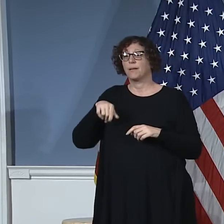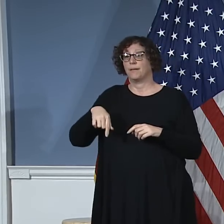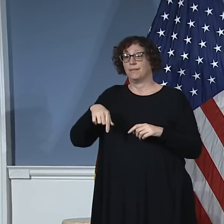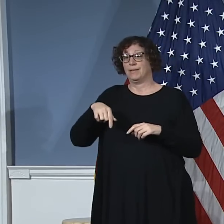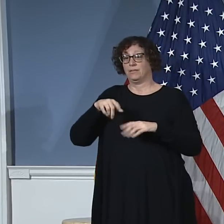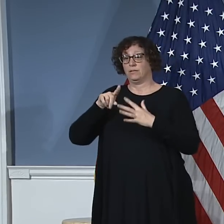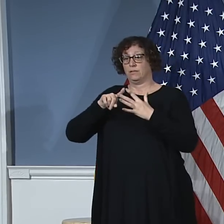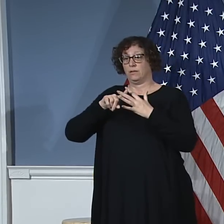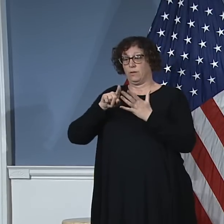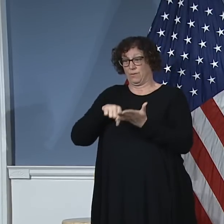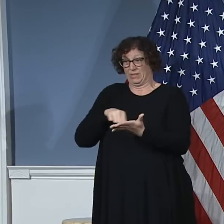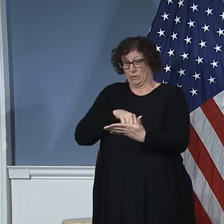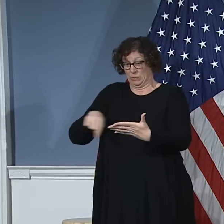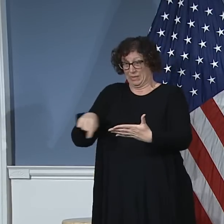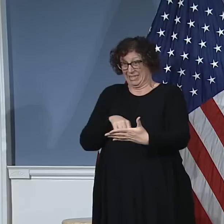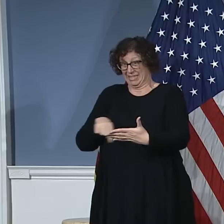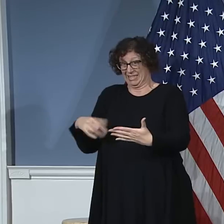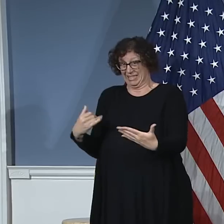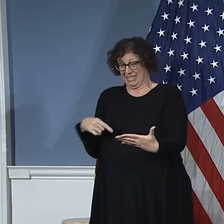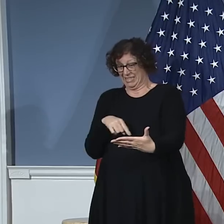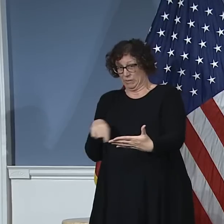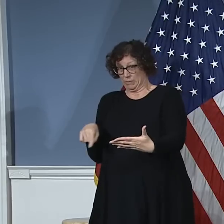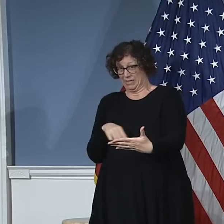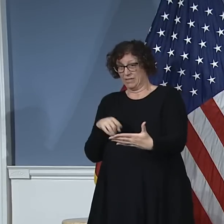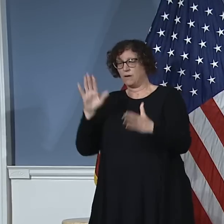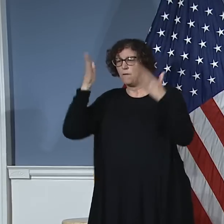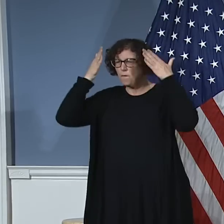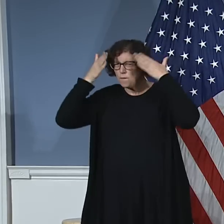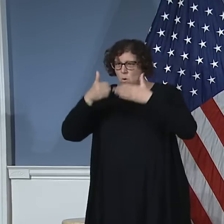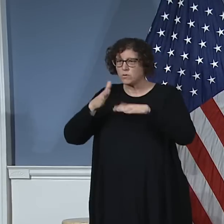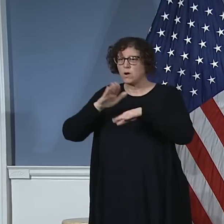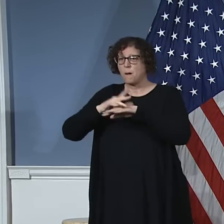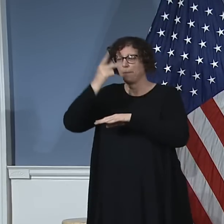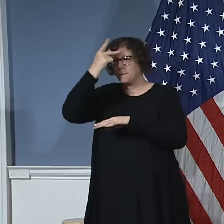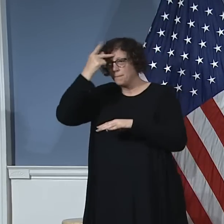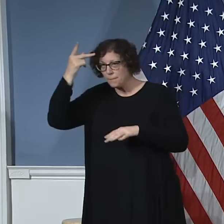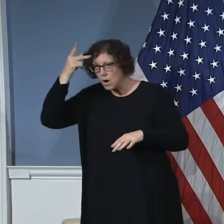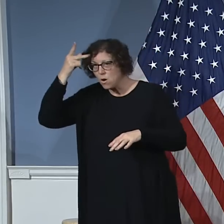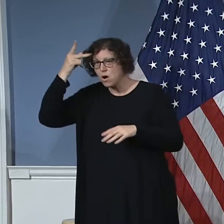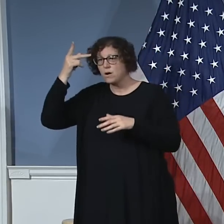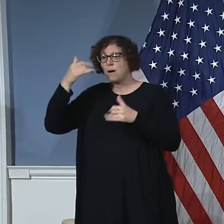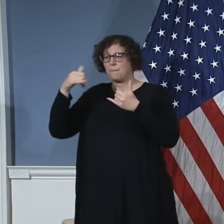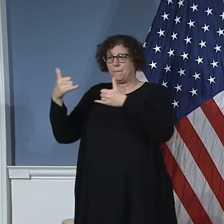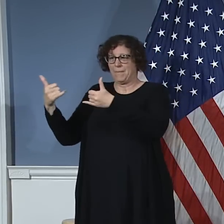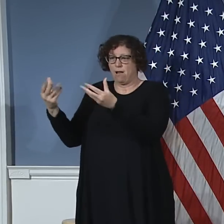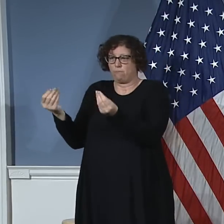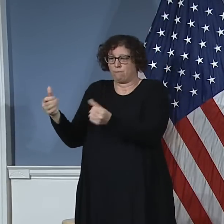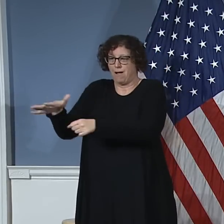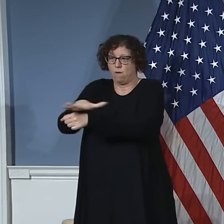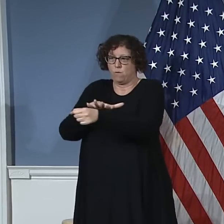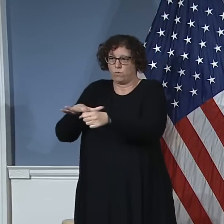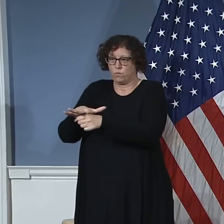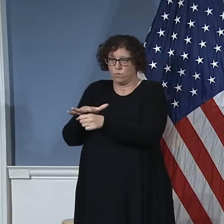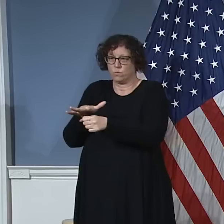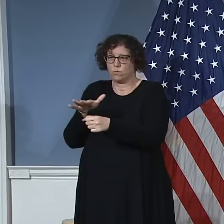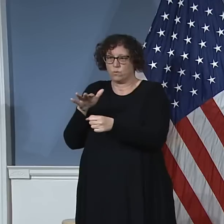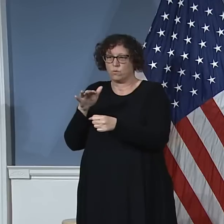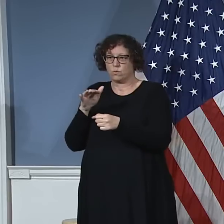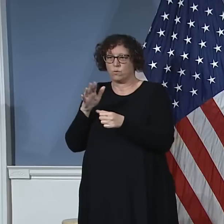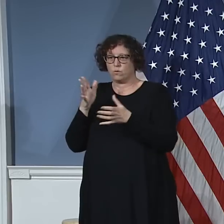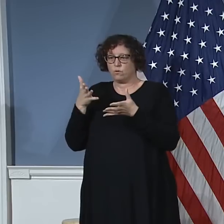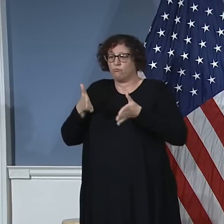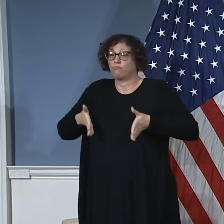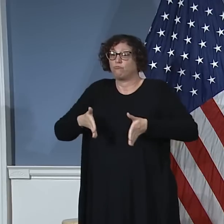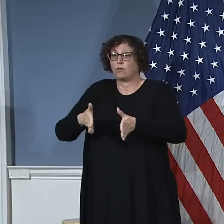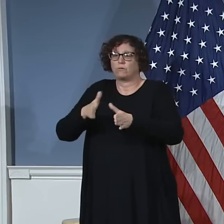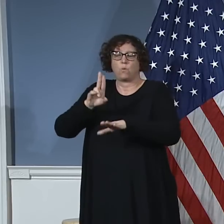coming week with a focus on parks and playgrounds. That's where you go, and streets are open as normal. We're going to see how